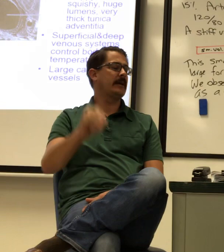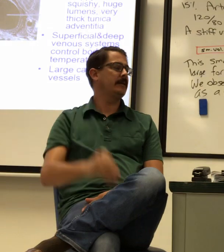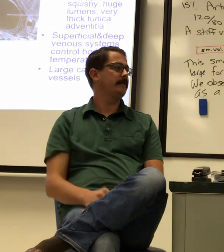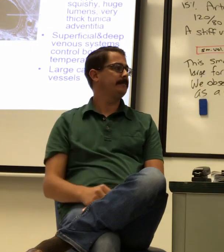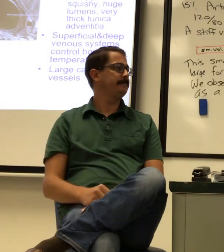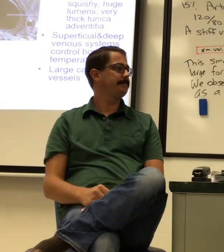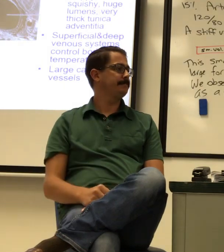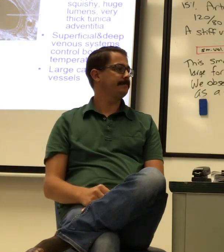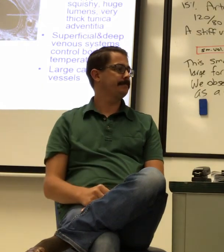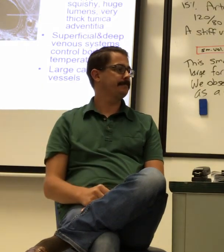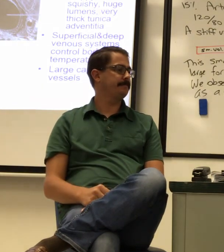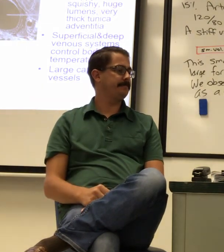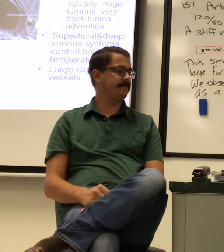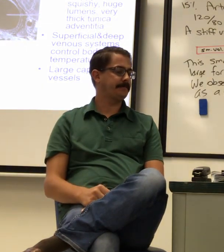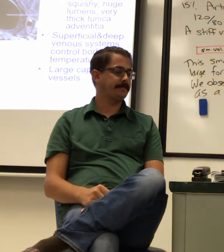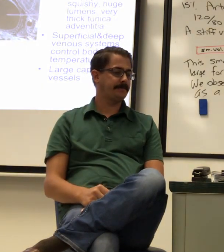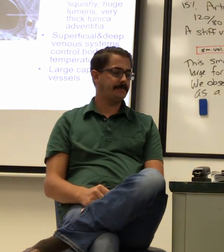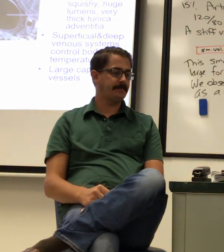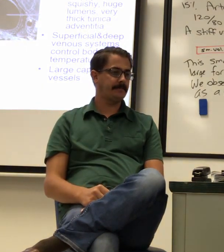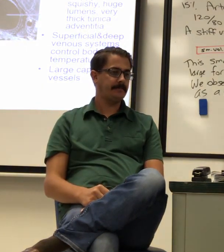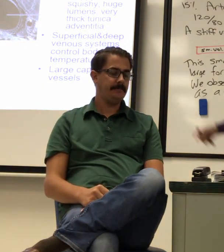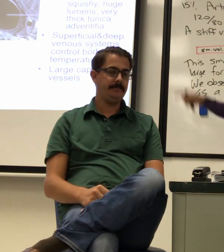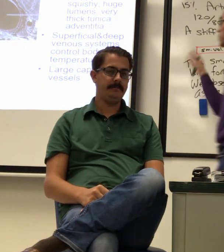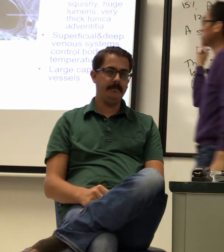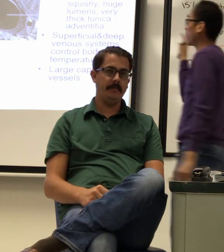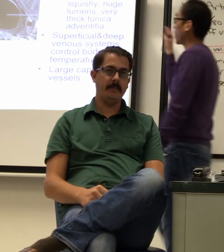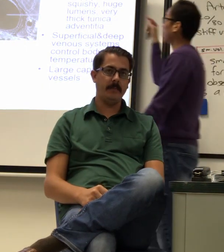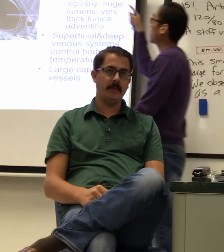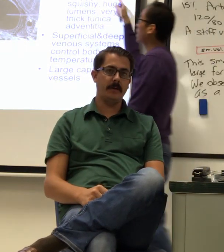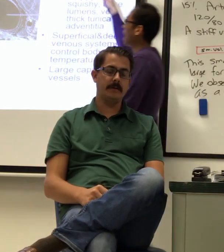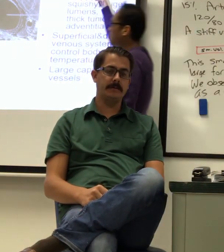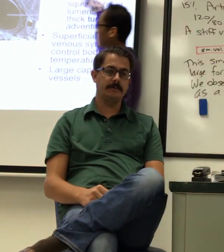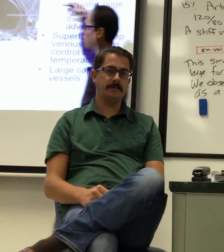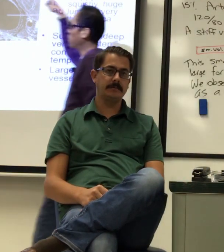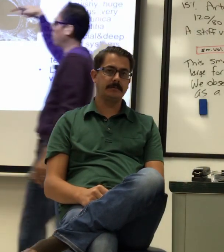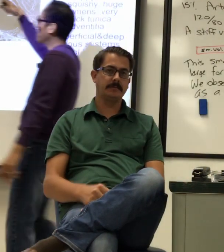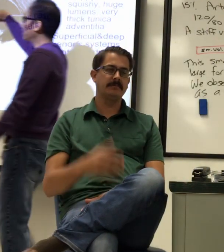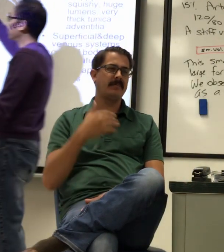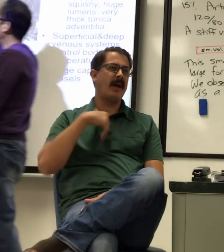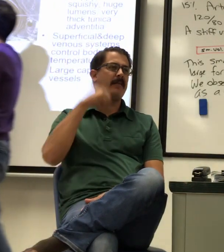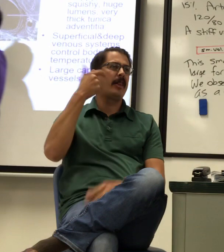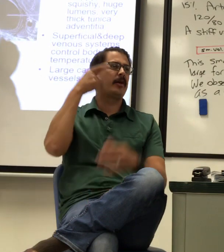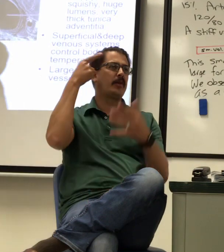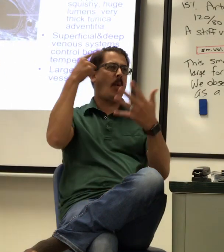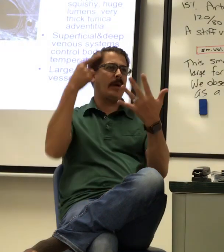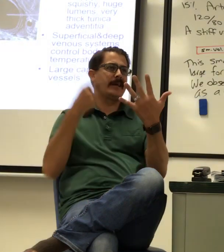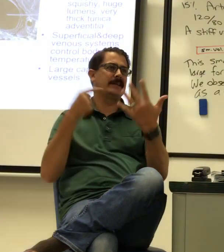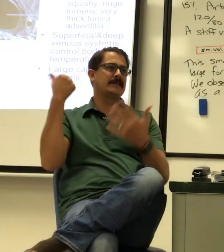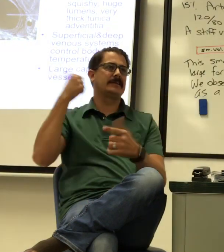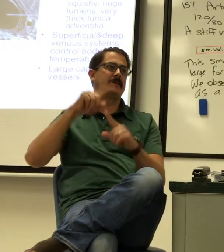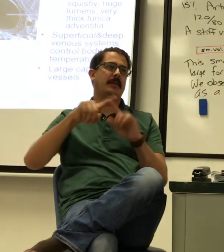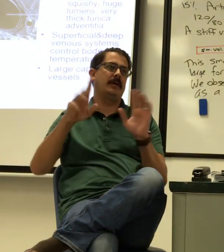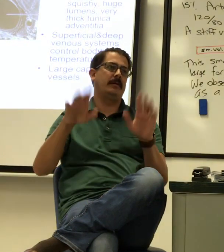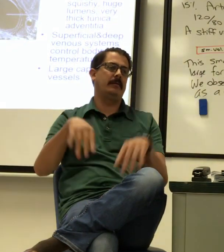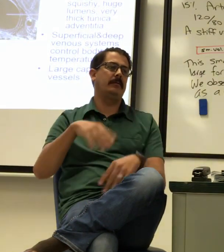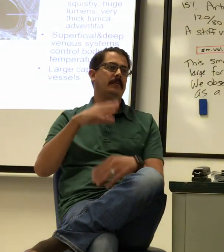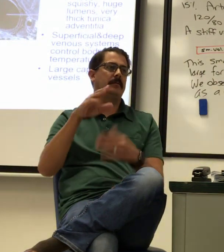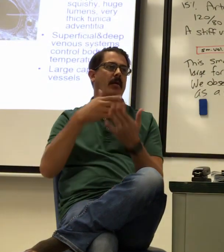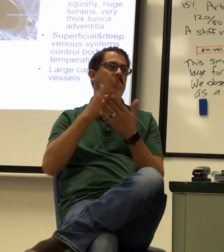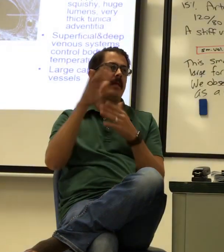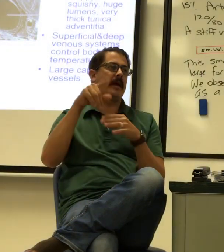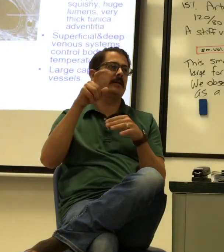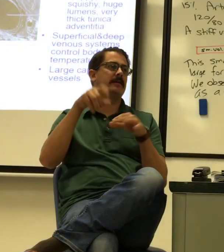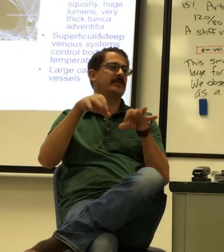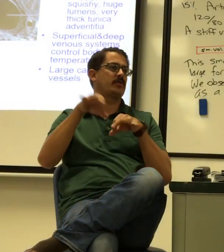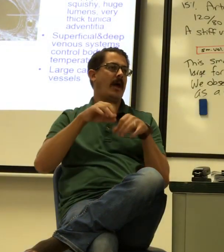Around there. So let's move on from this point. I have some other points here. All of that just